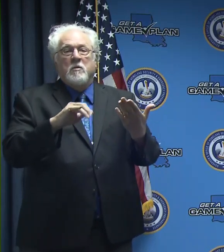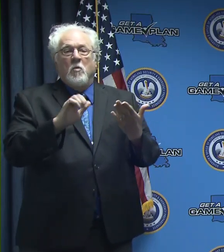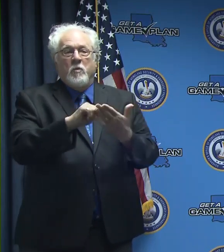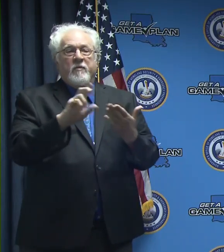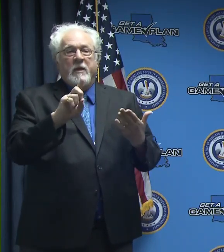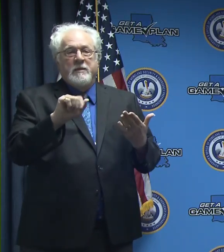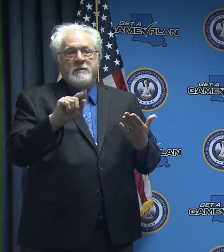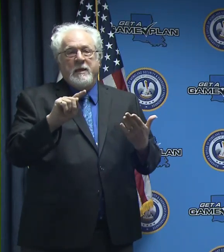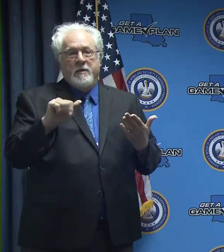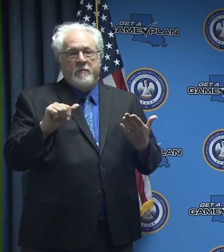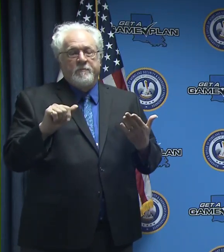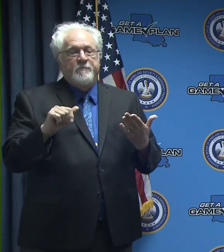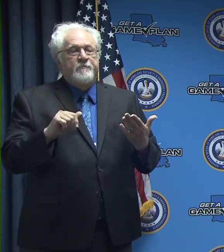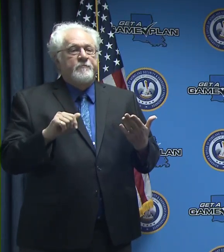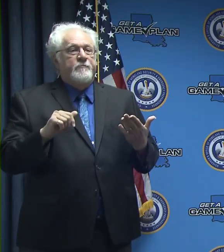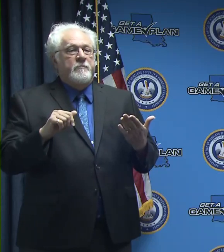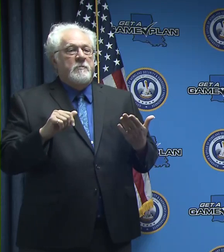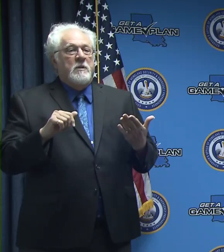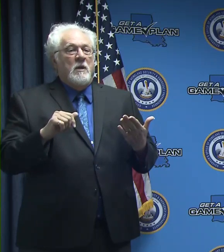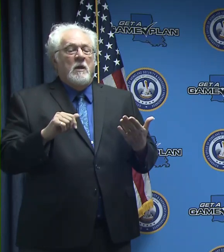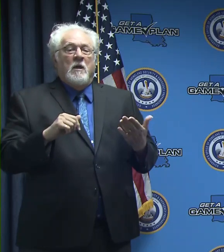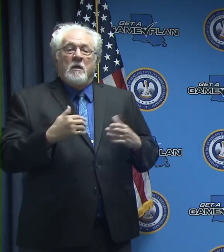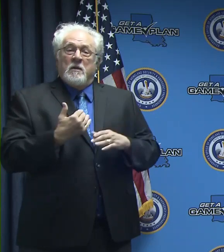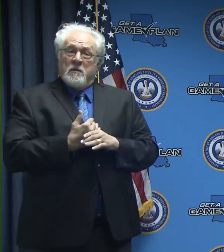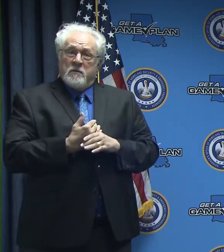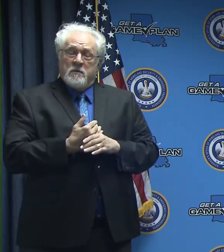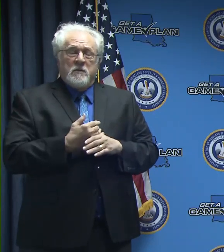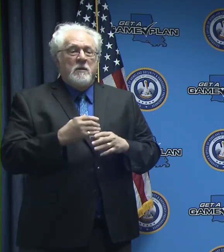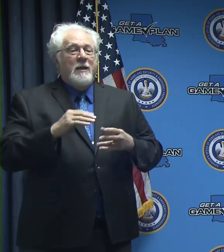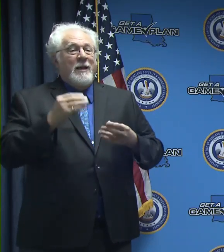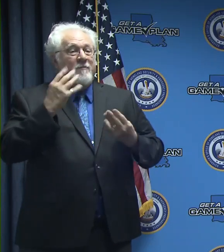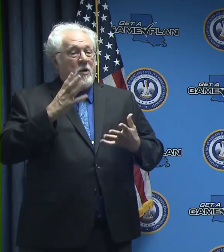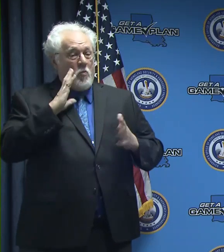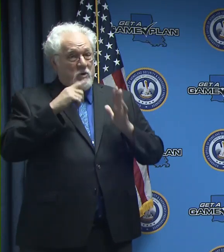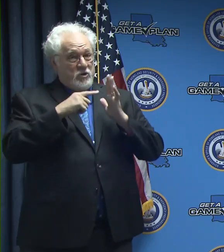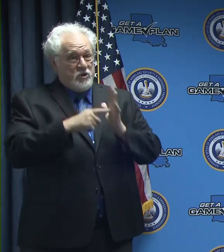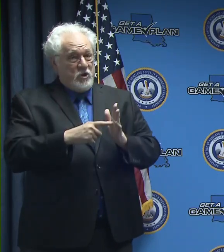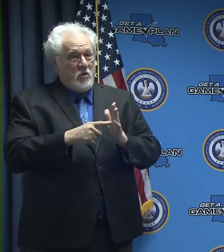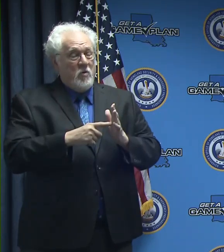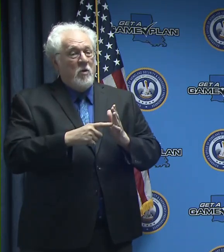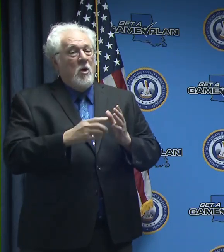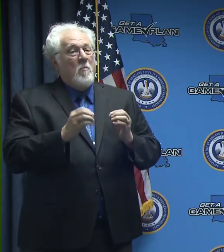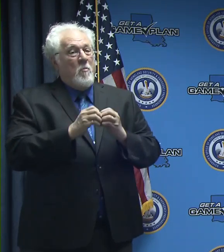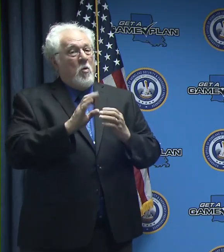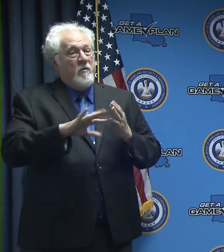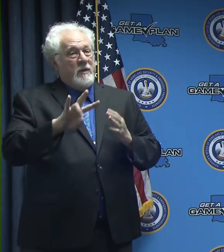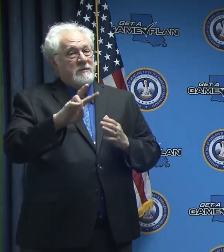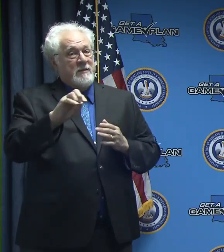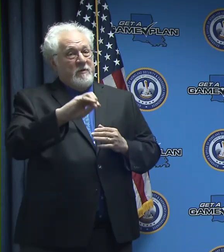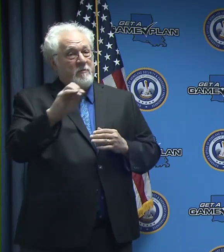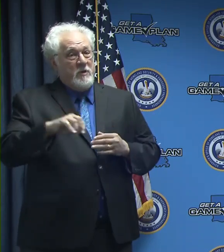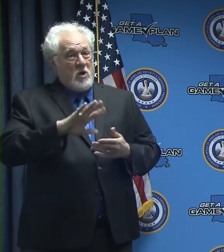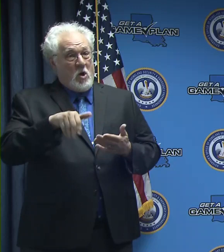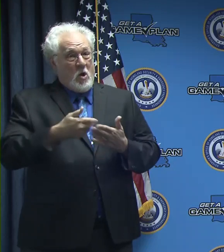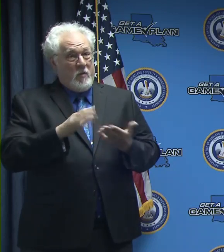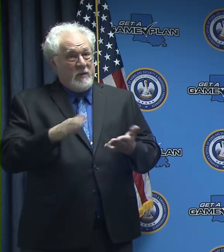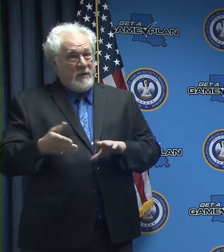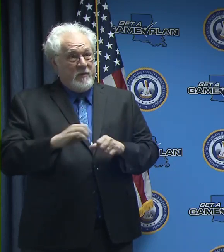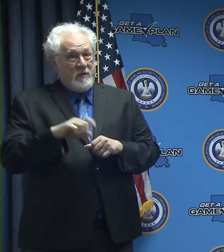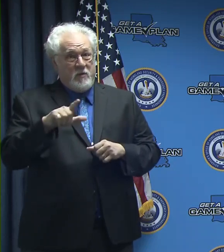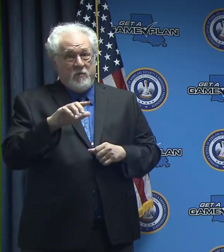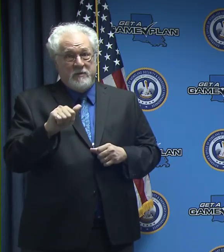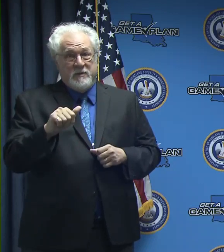to you all. Disturbingly, this information is going to show you that slightly more than 70% of all the deaths in